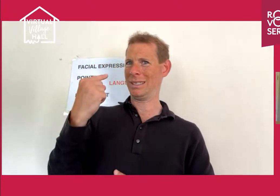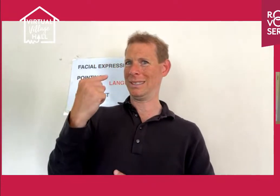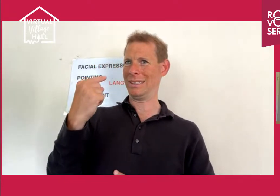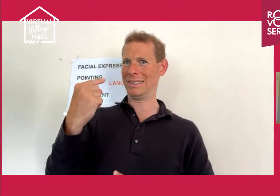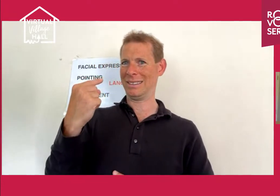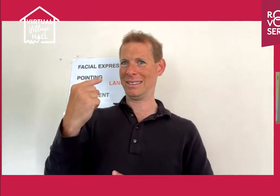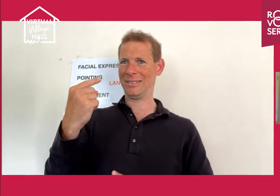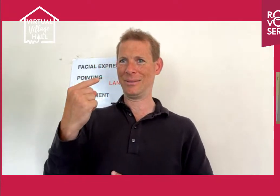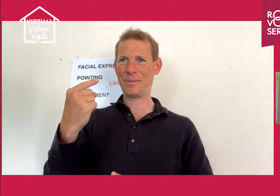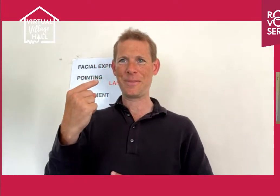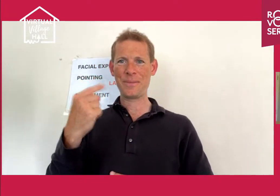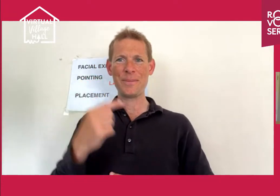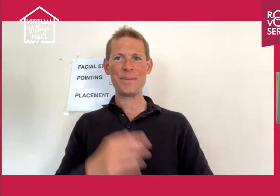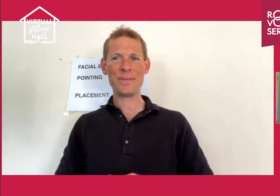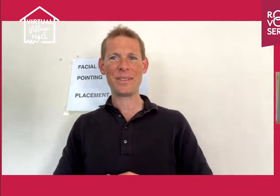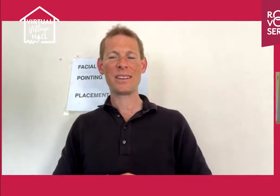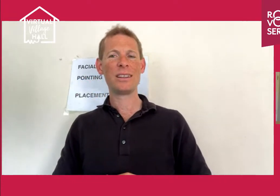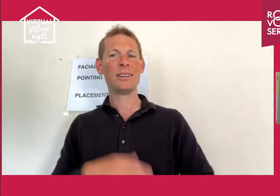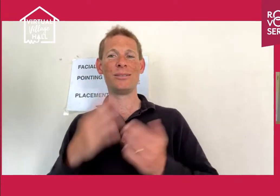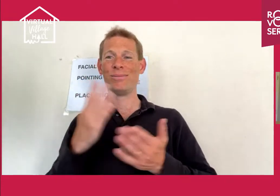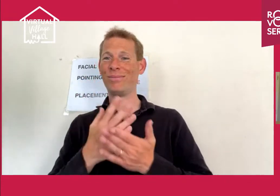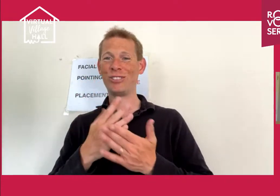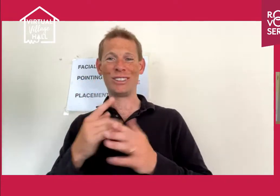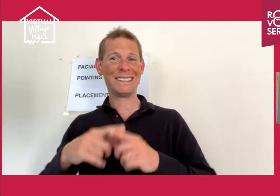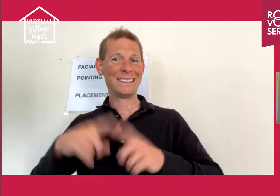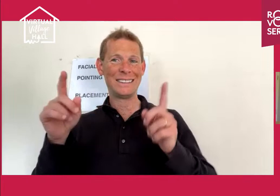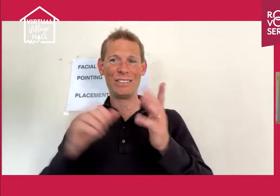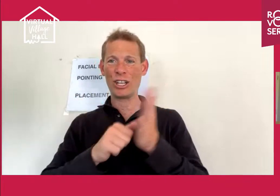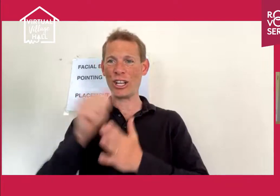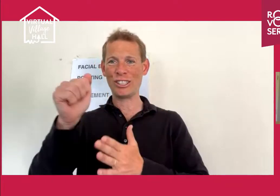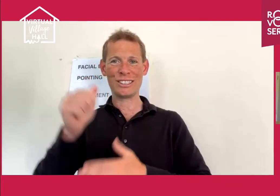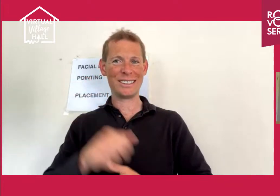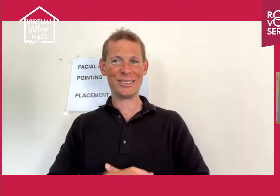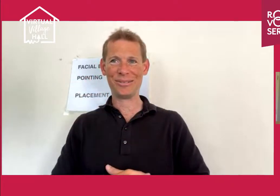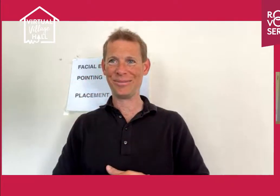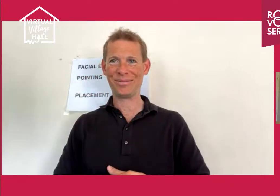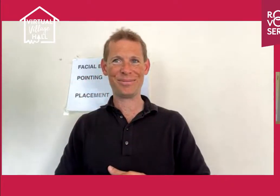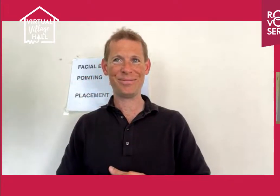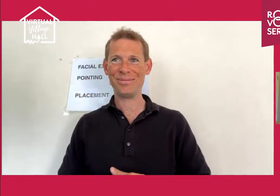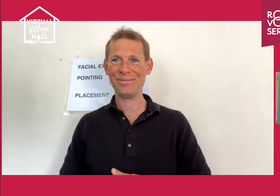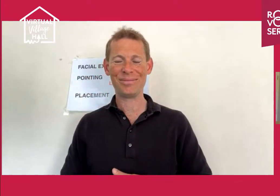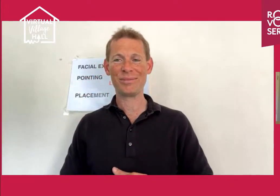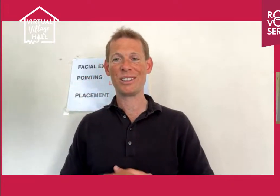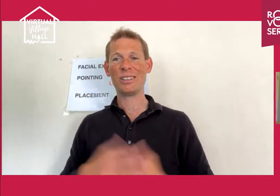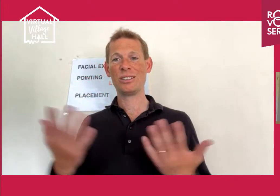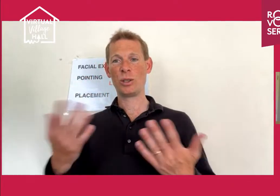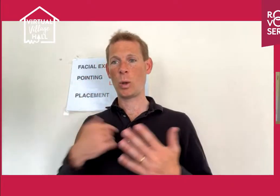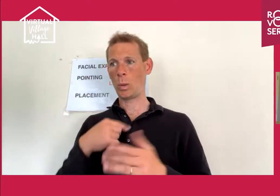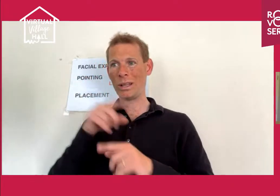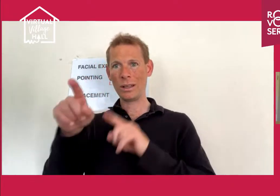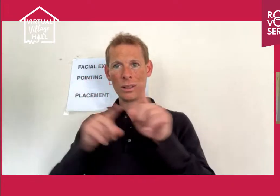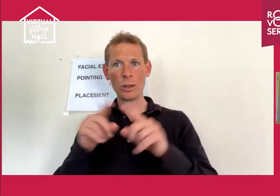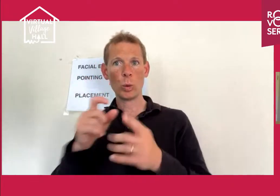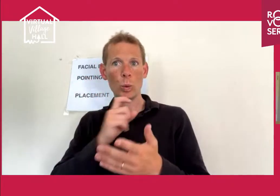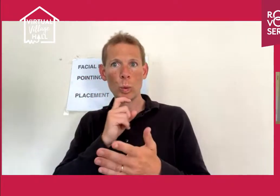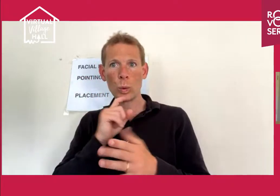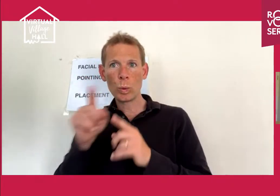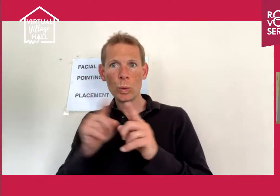that sort of finger pointing at them. They feel it's a little bit rude, but honestly, it's just the difference in our two cultures. It's so important. We need